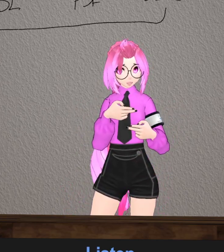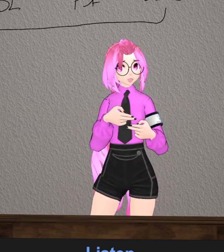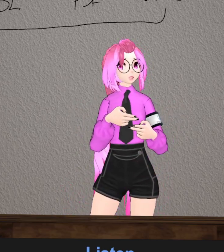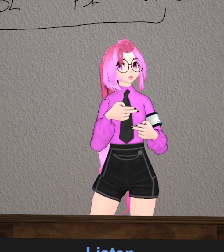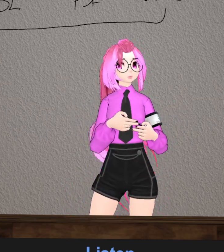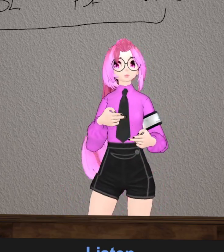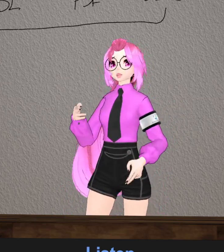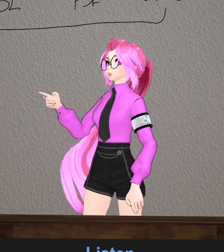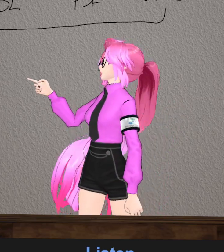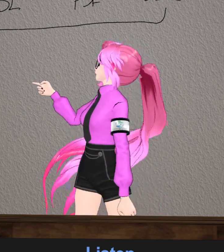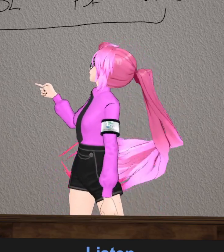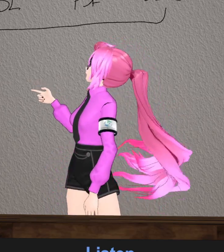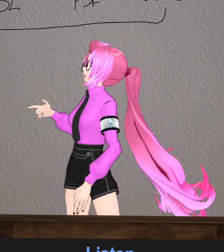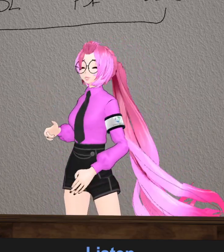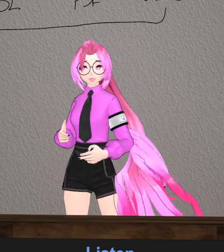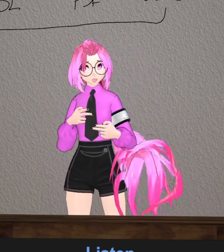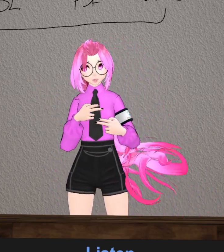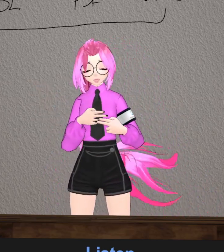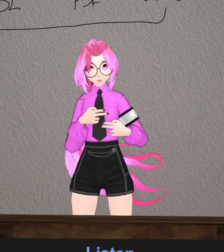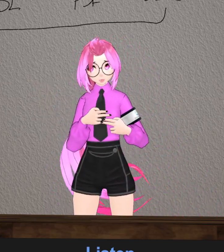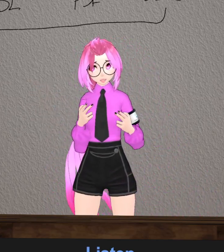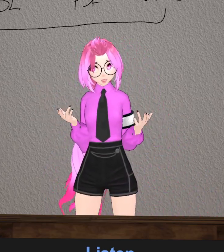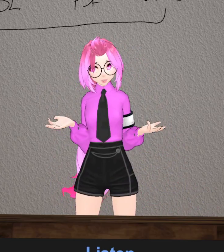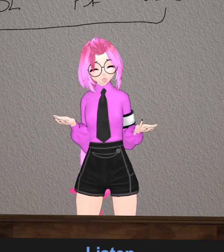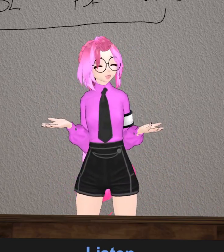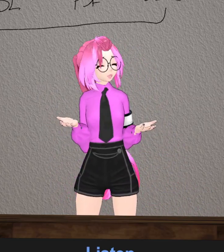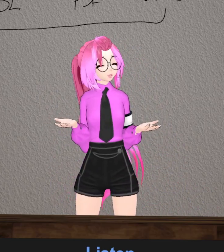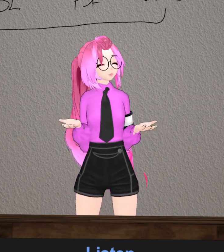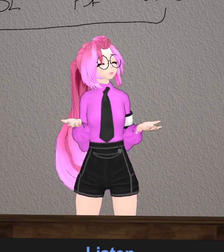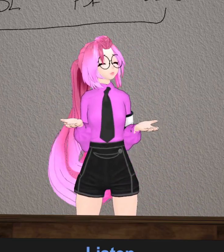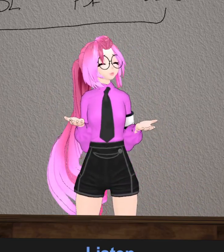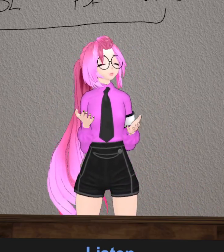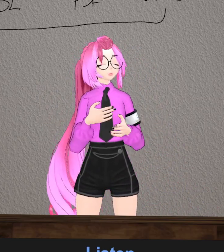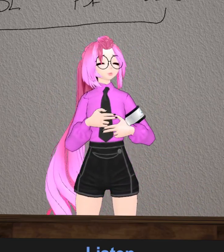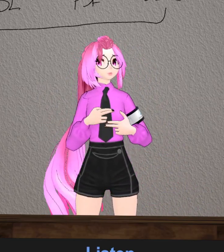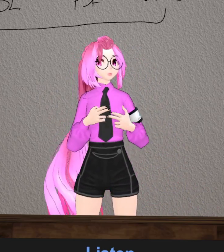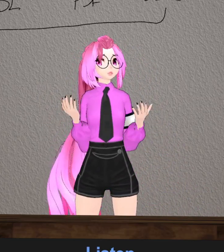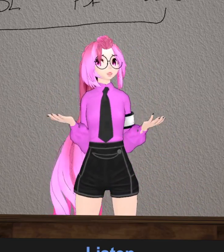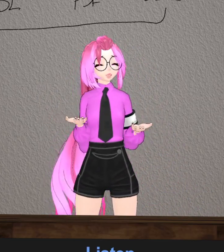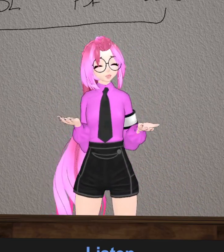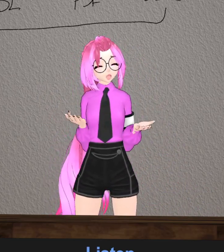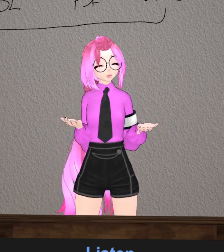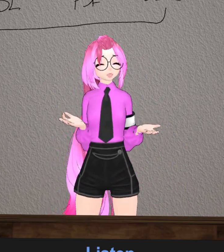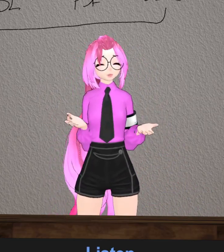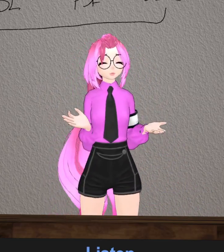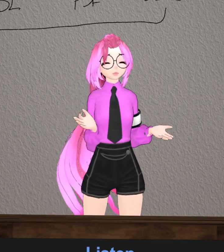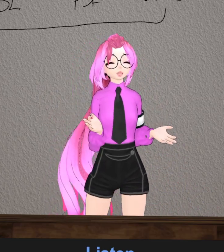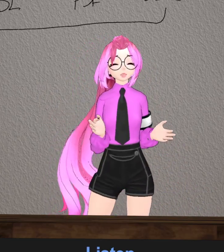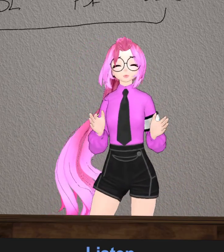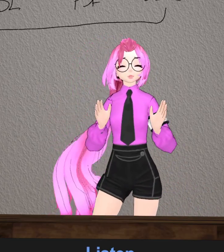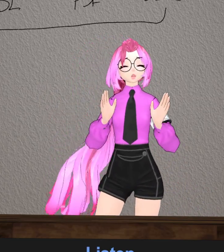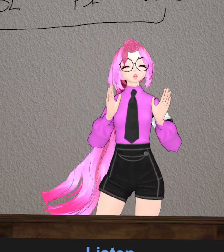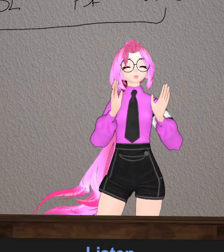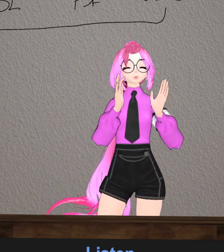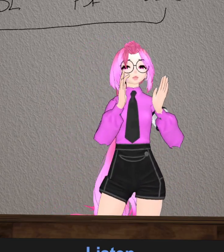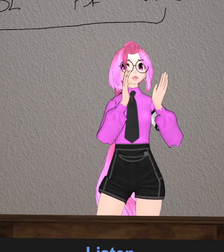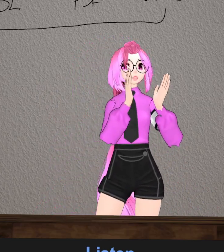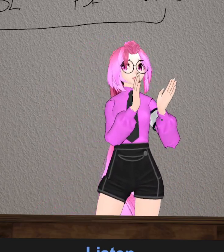name? In ASL, it would be name what? Name what? Okay, so the